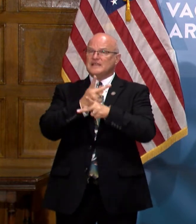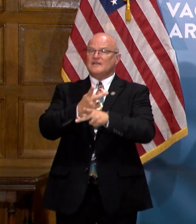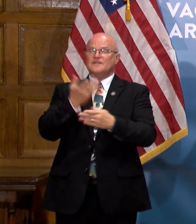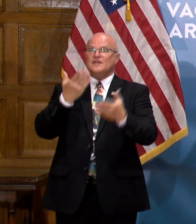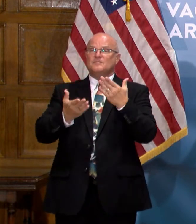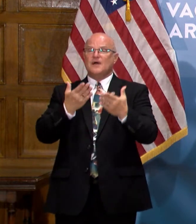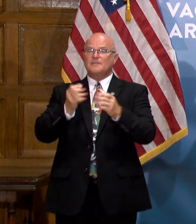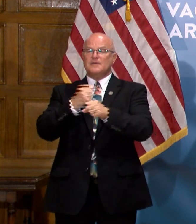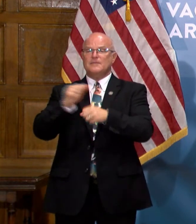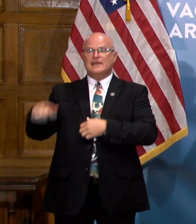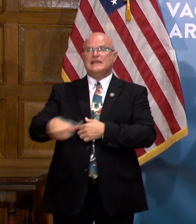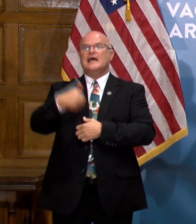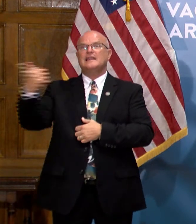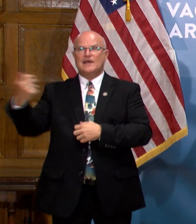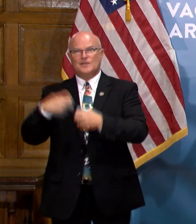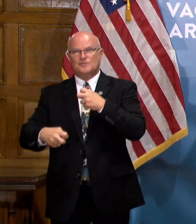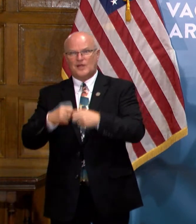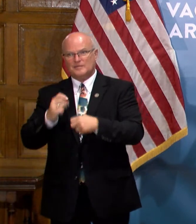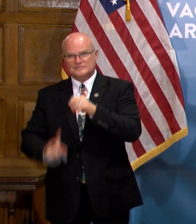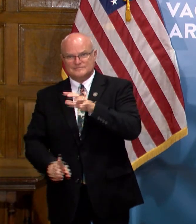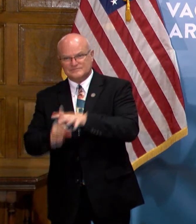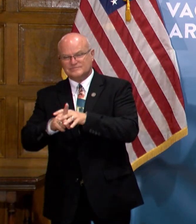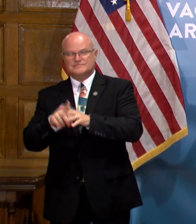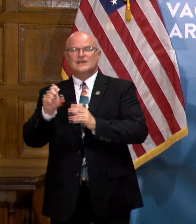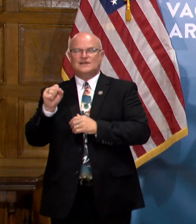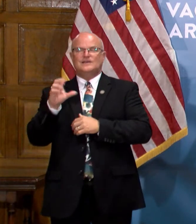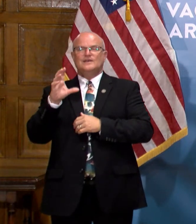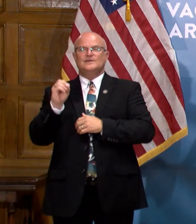because you might be creating additional problems. So,